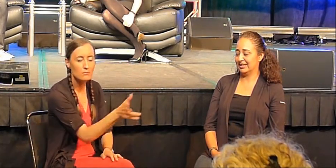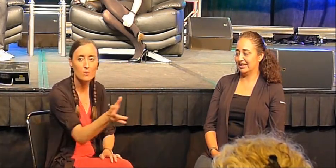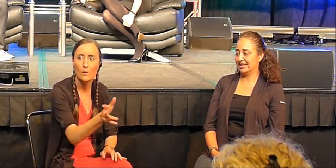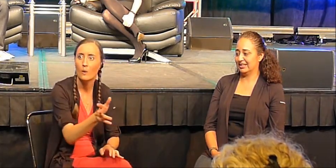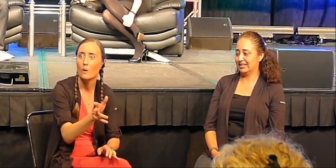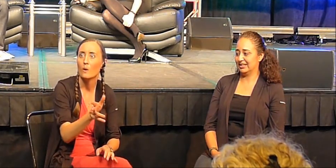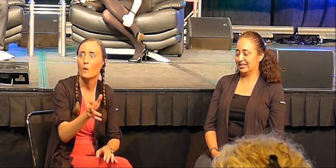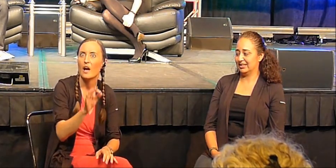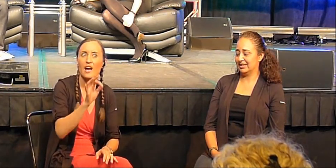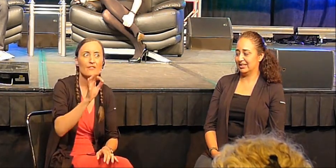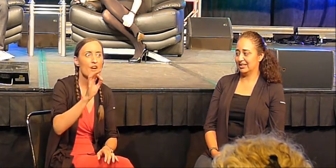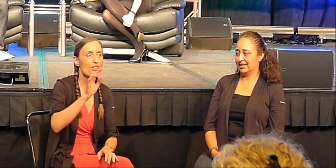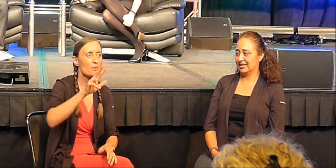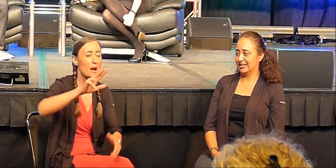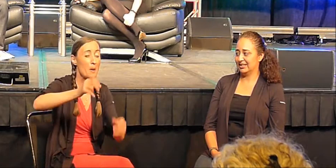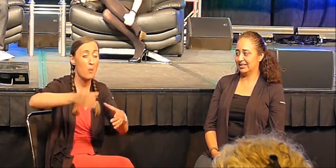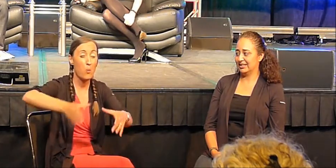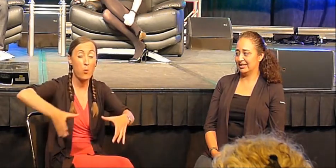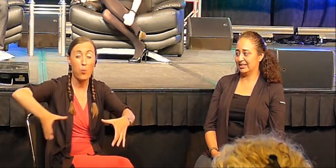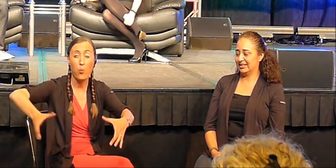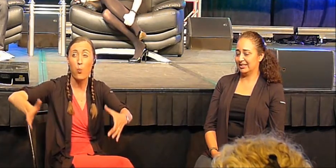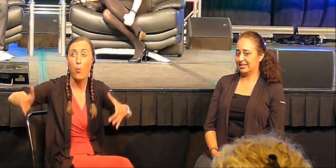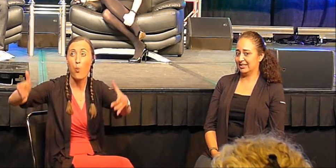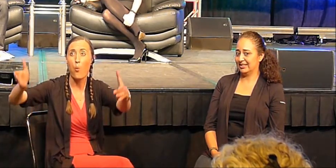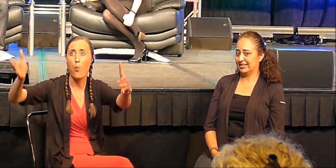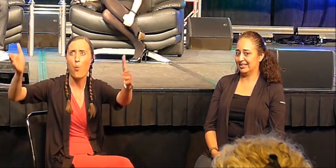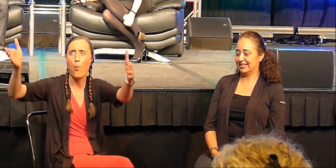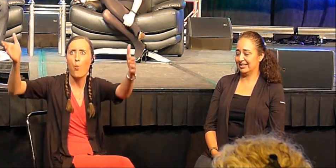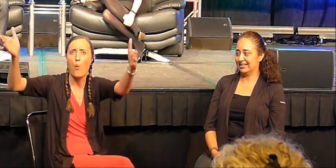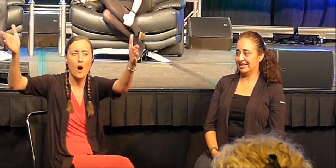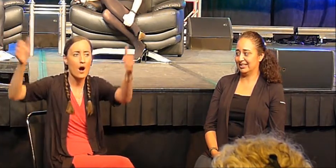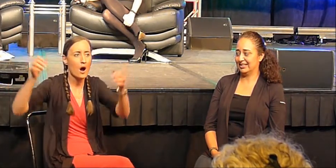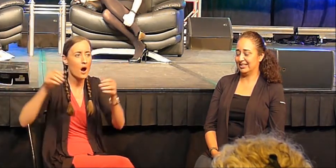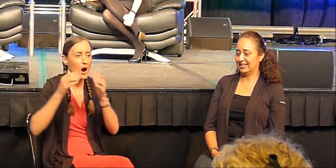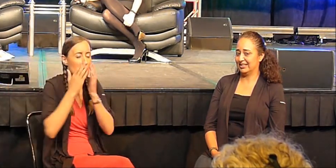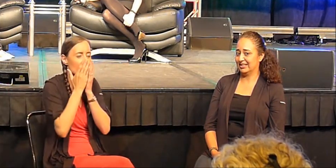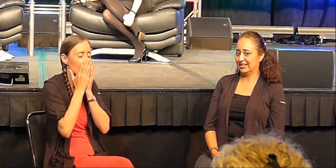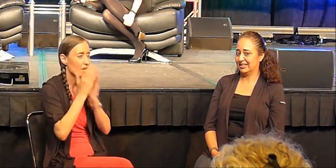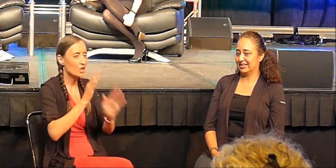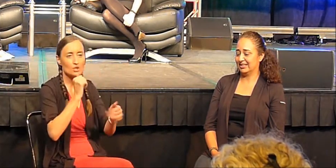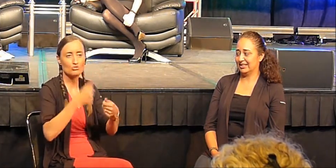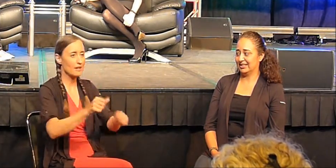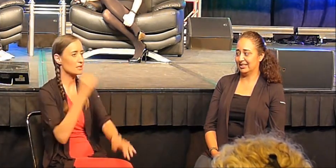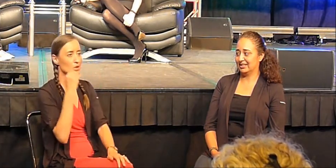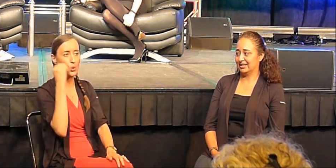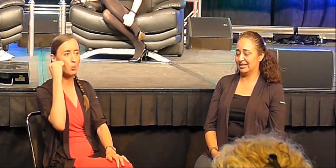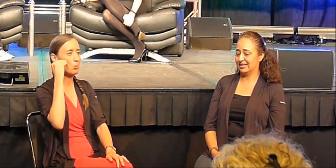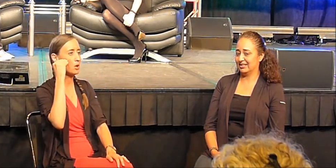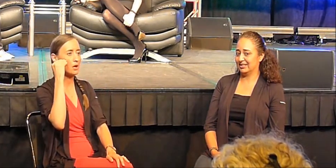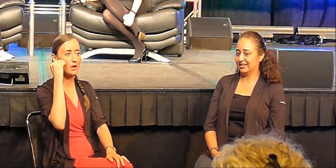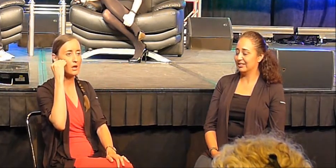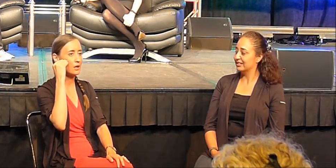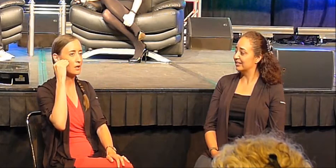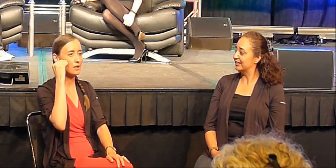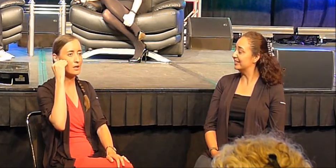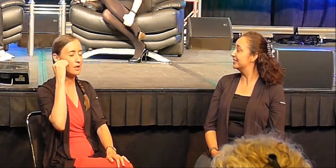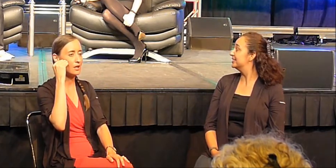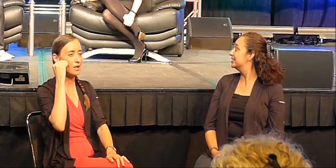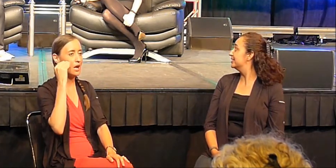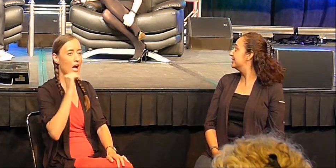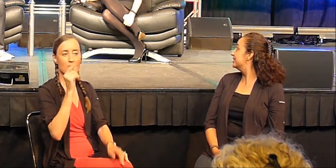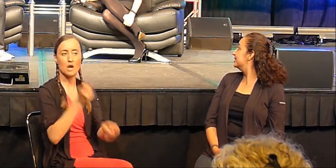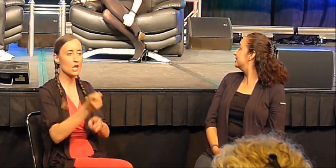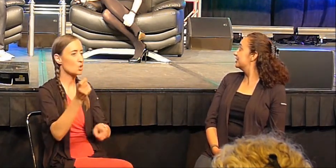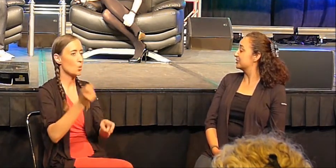like an F3, right? And I swear to God, don't try this at home, folks. Trust me, this ain't no